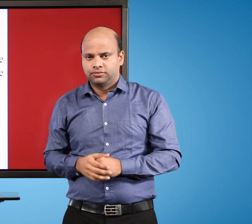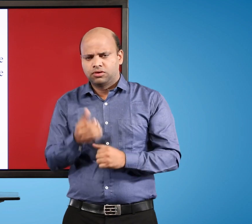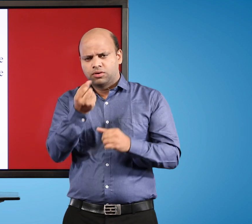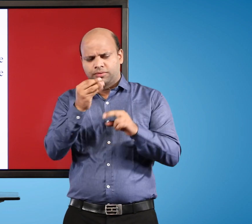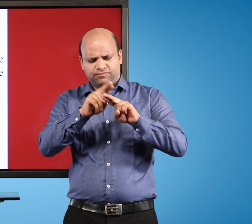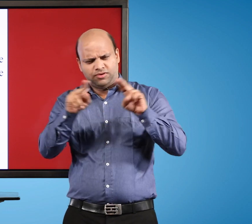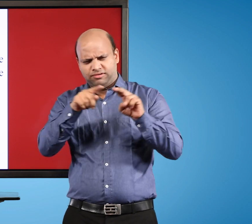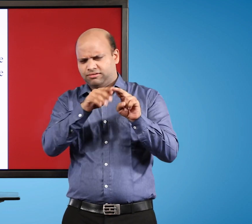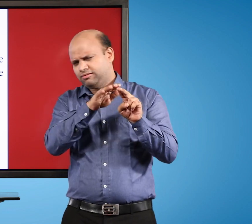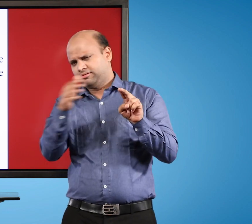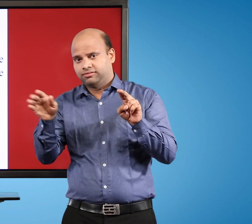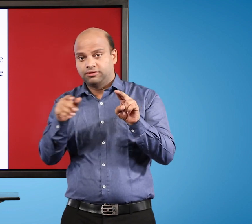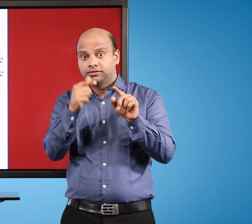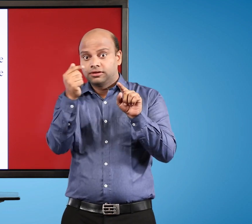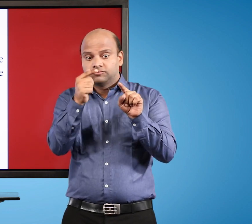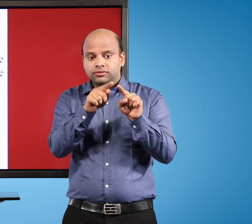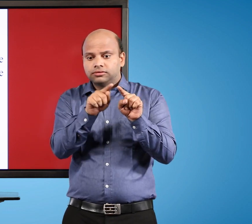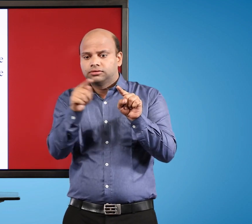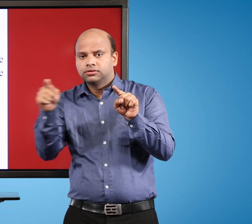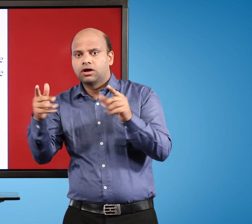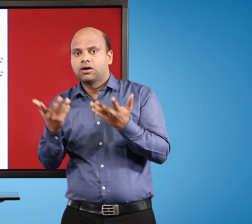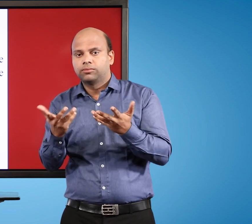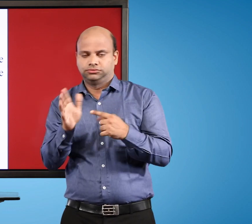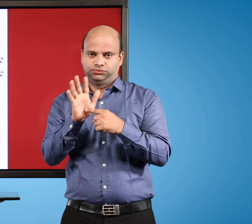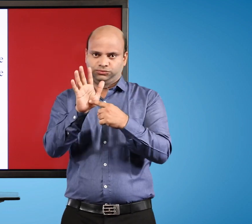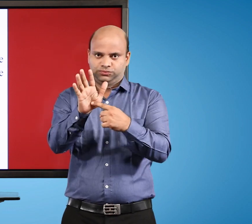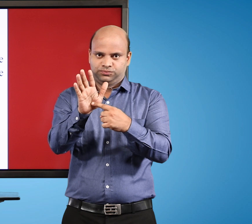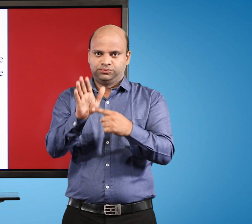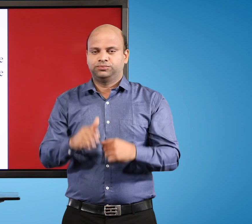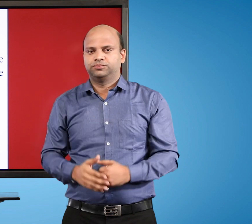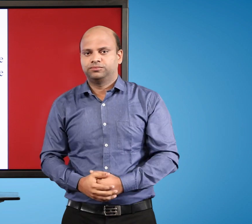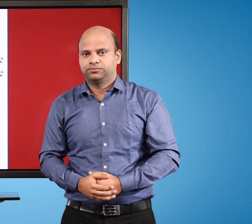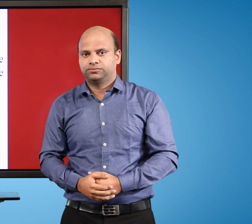The subtraction of two whole numbers can also be shown on the number line.